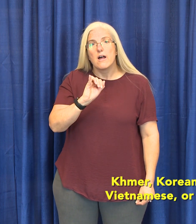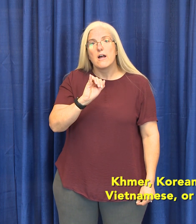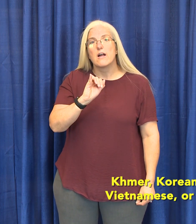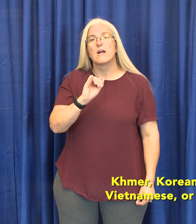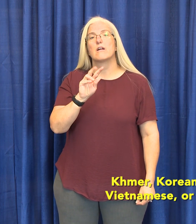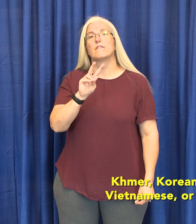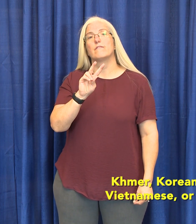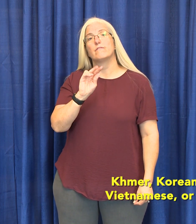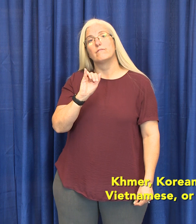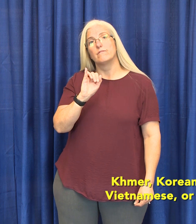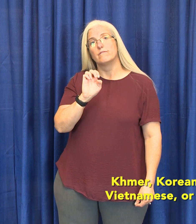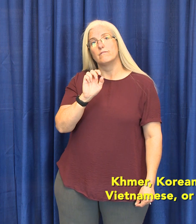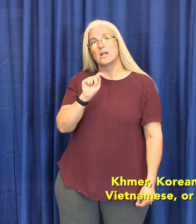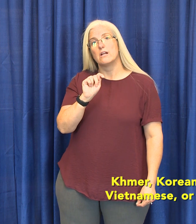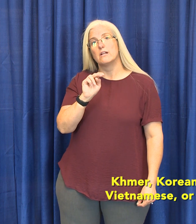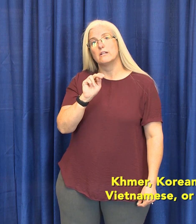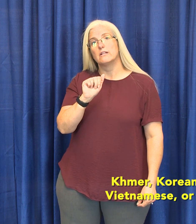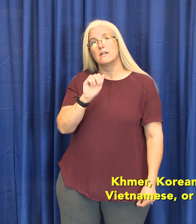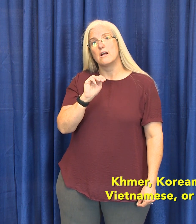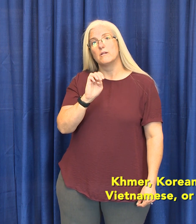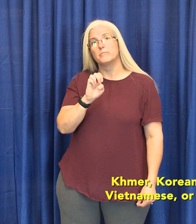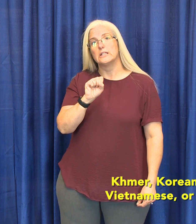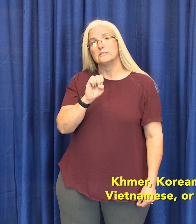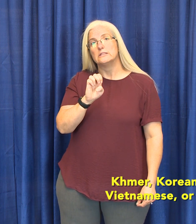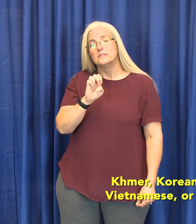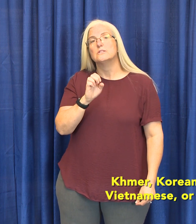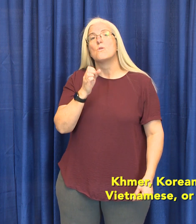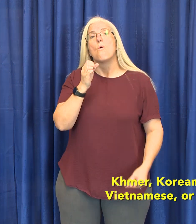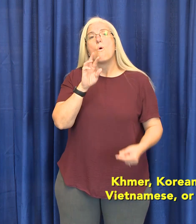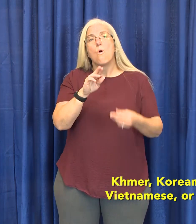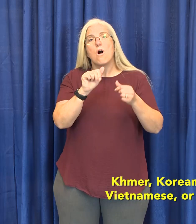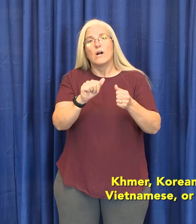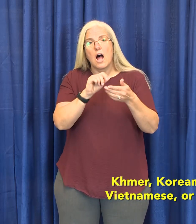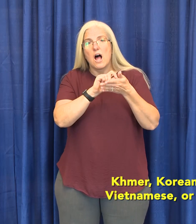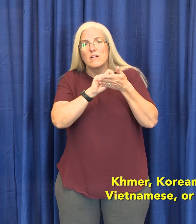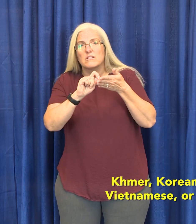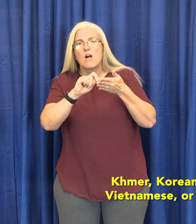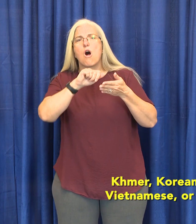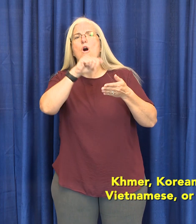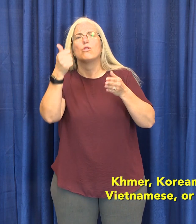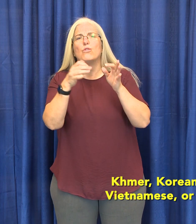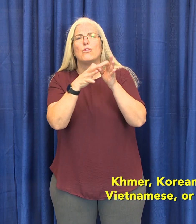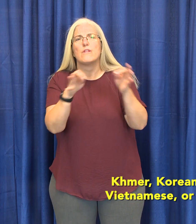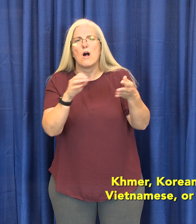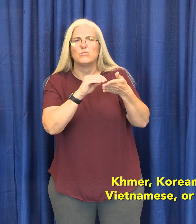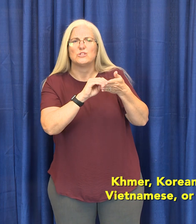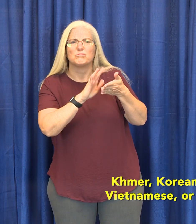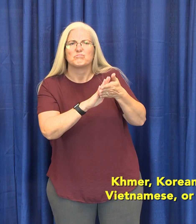Thai, Vietnamese. You can also select other language.